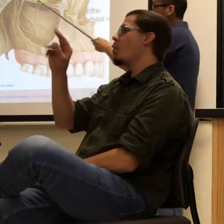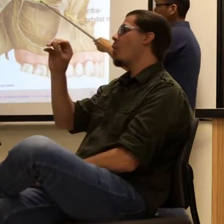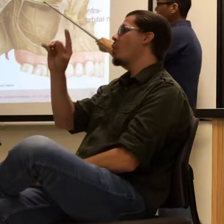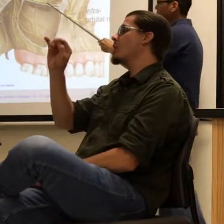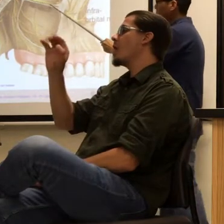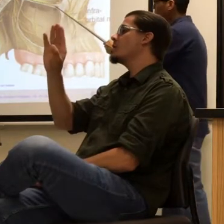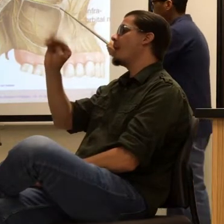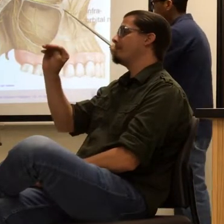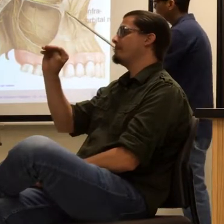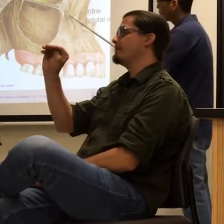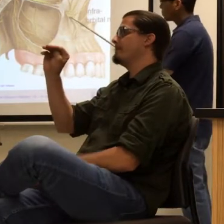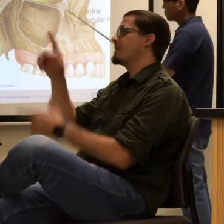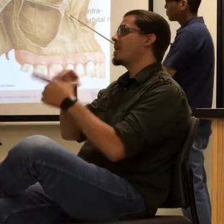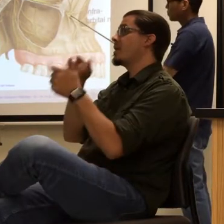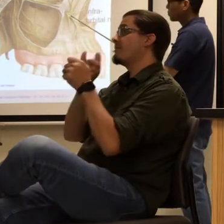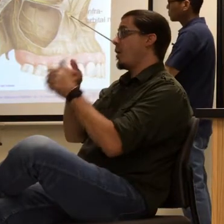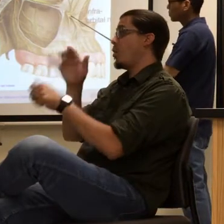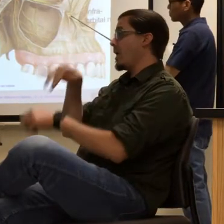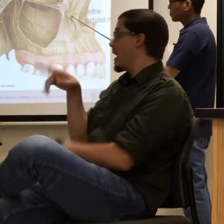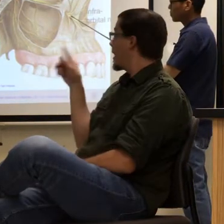this branch here,